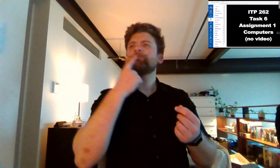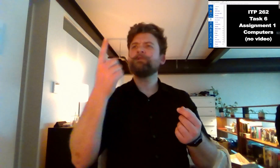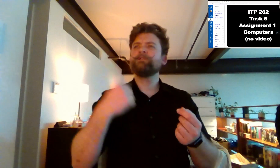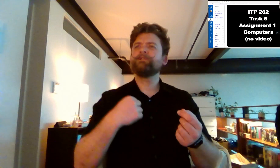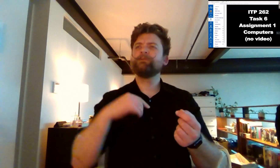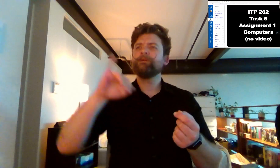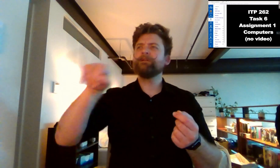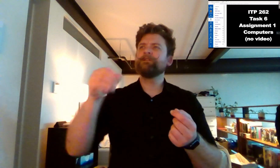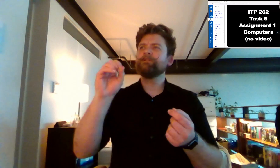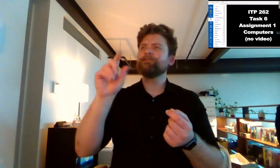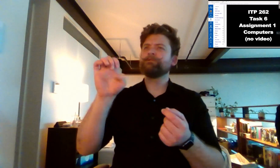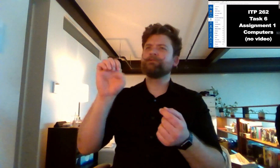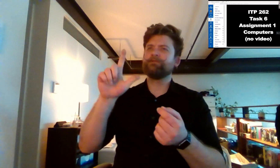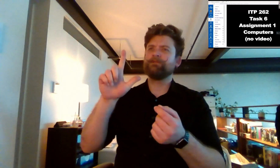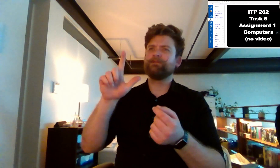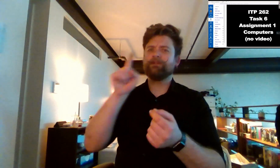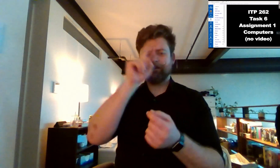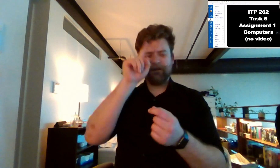point to go where I want it to go.